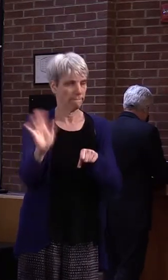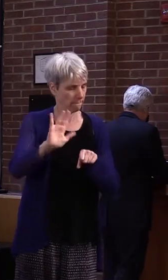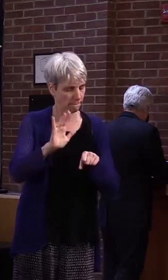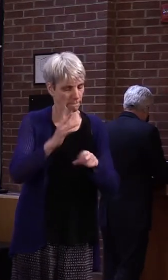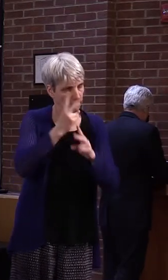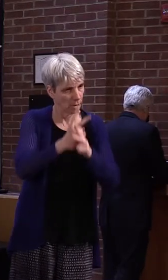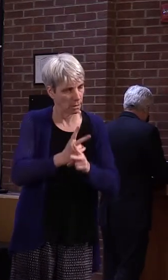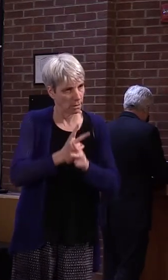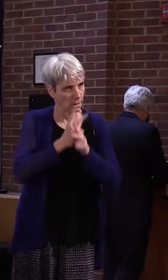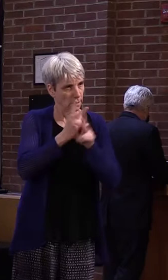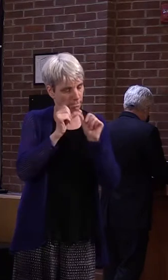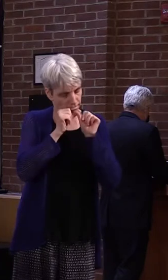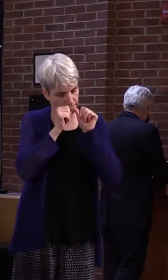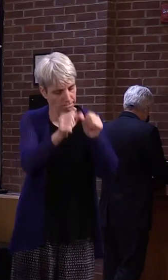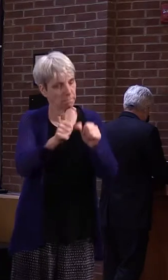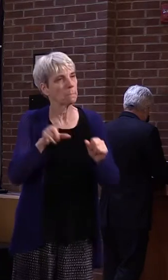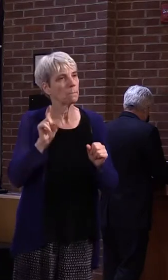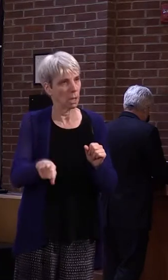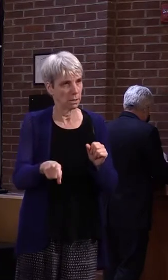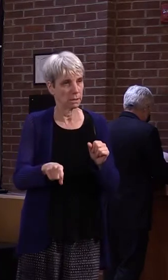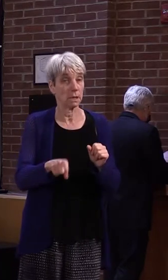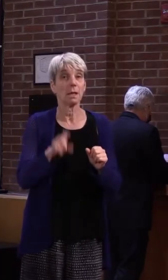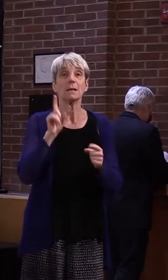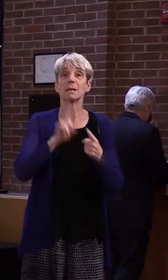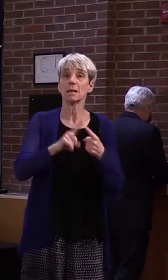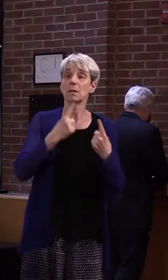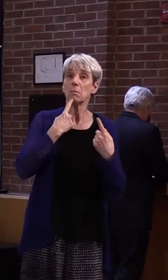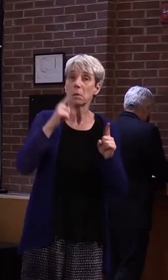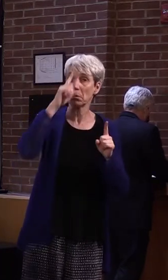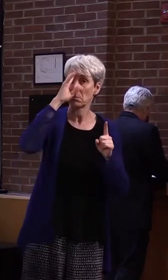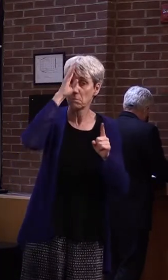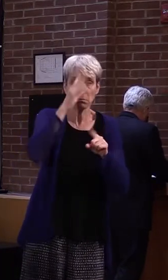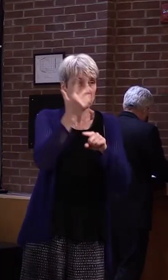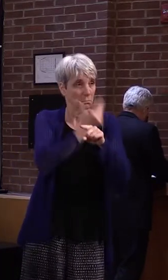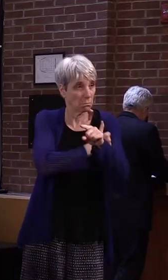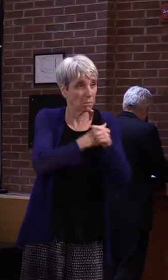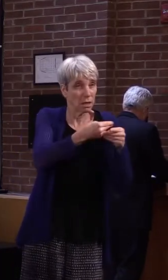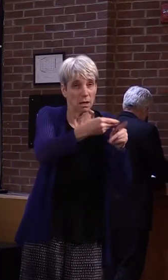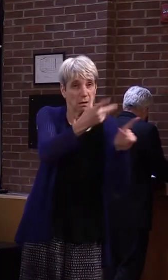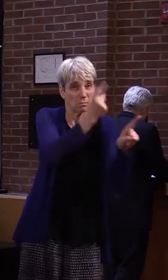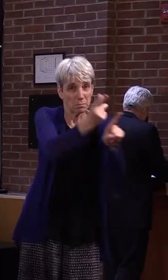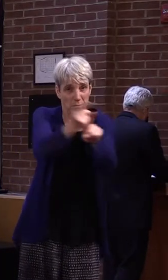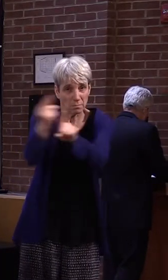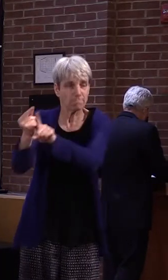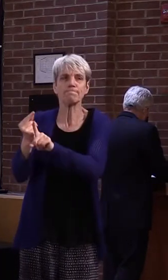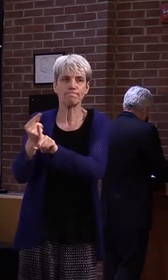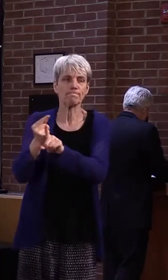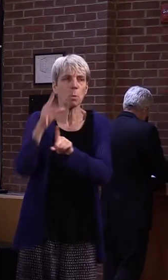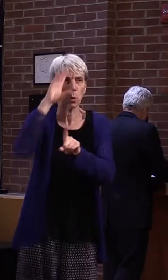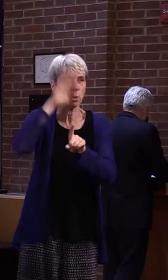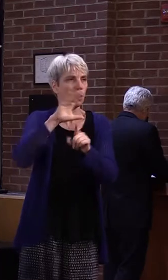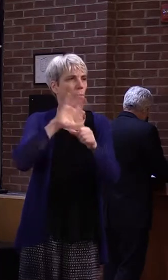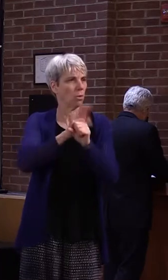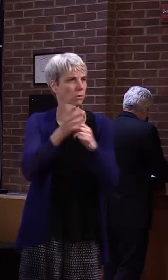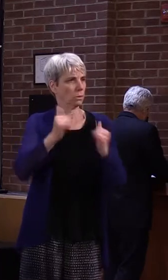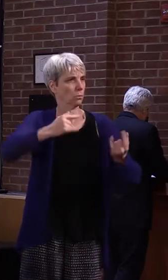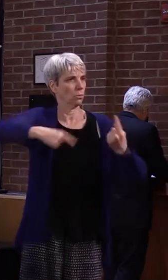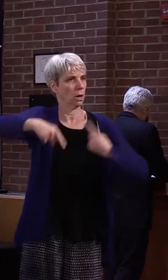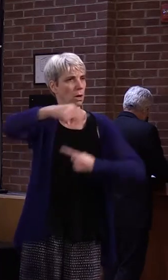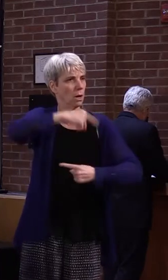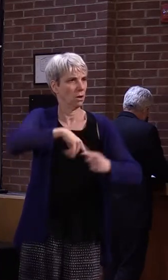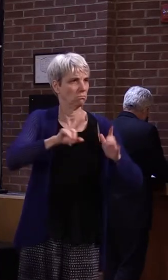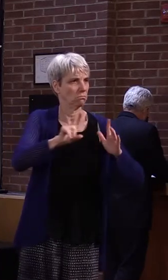Until we have a vaccine, we will likely have COVID-19 cases in our communities, which means we expect COVID-19 cases in our